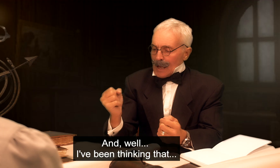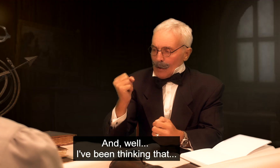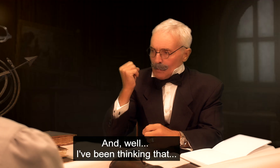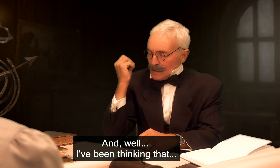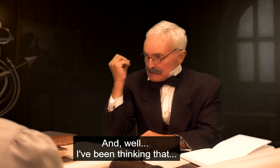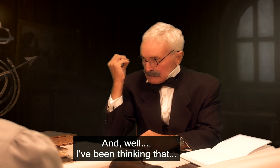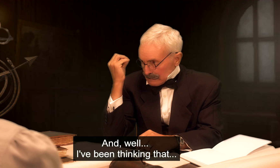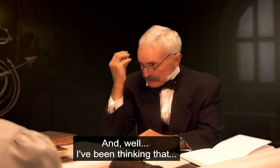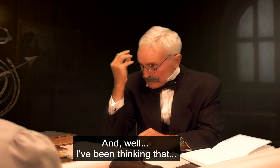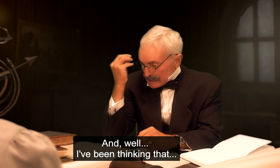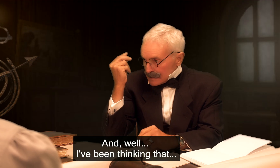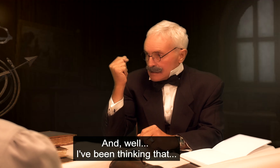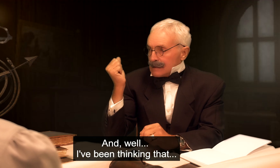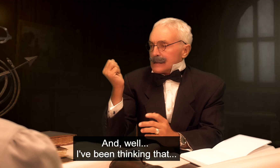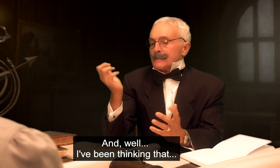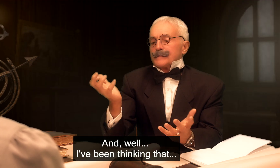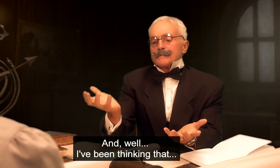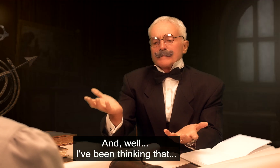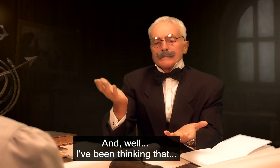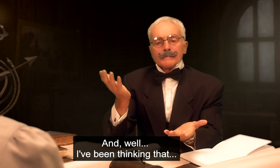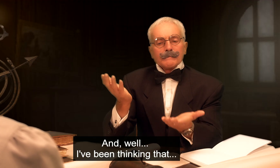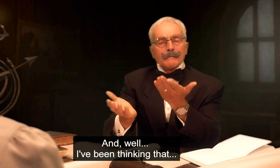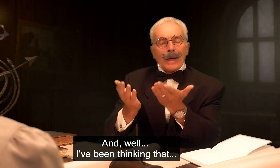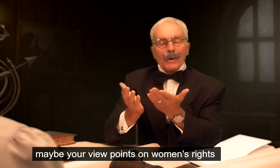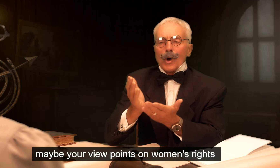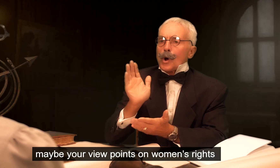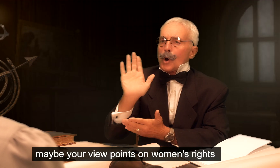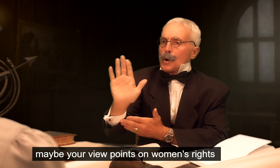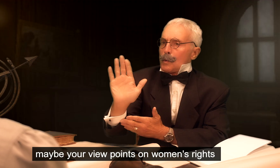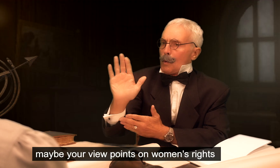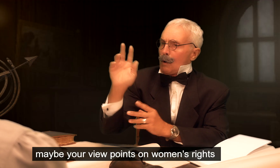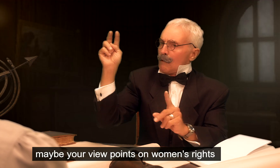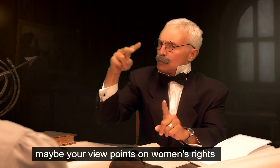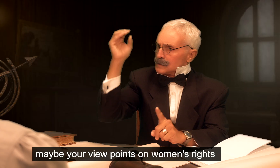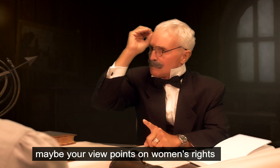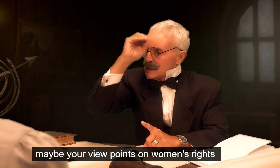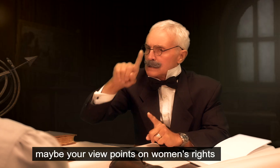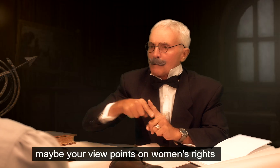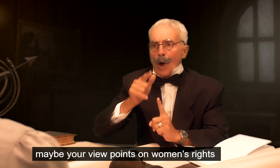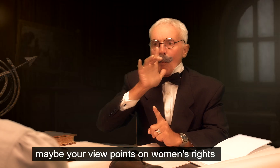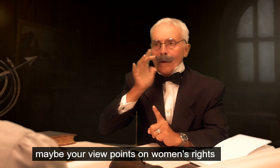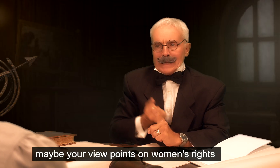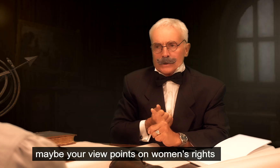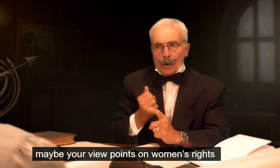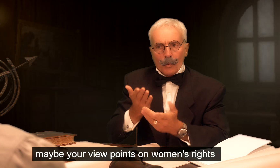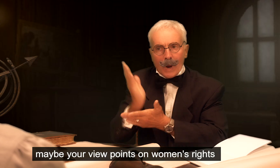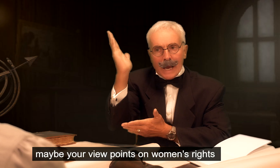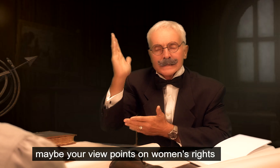And, well, I've been thinking that maybe your viewpoints on